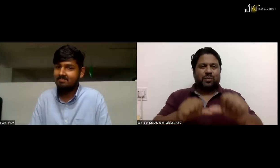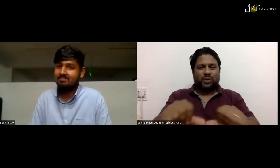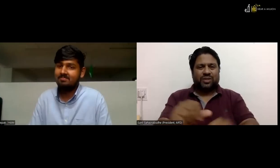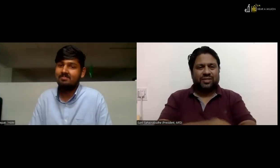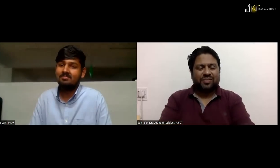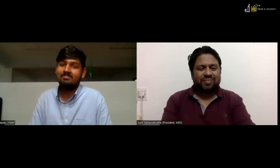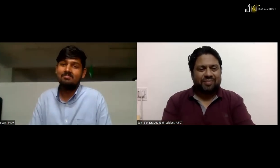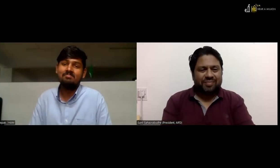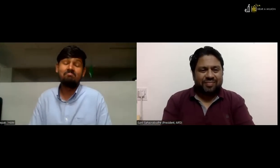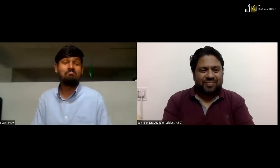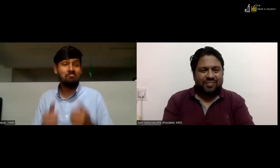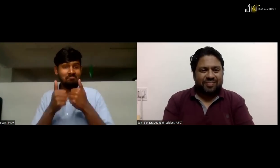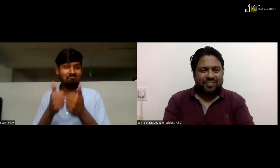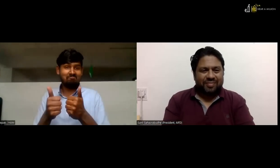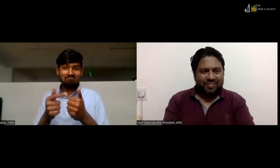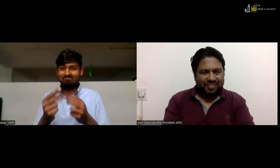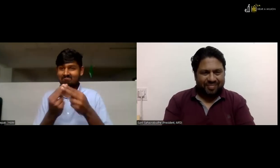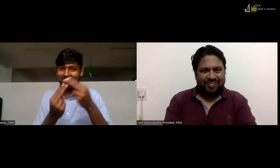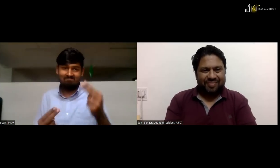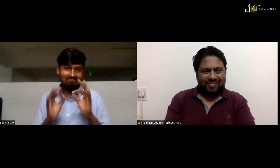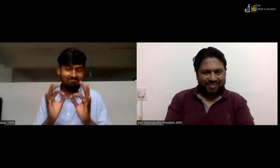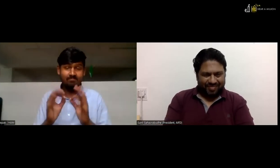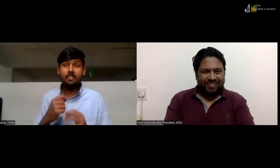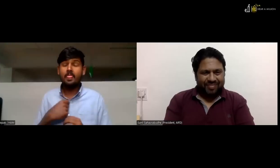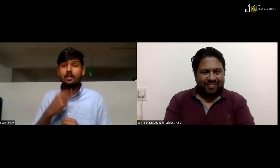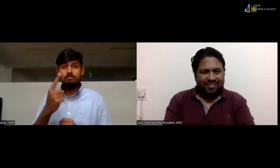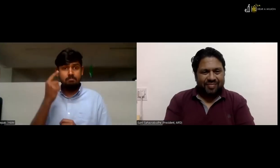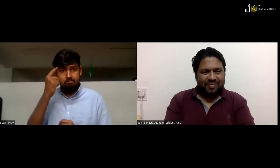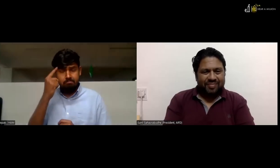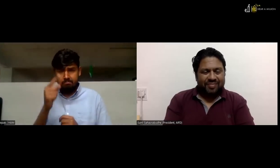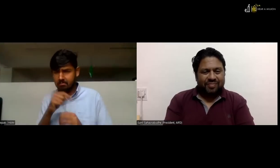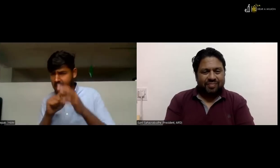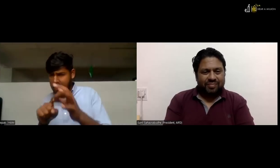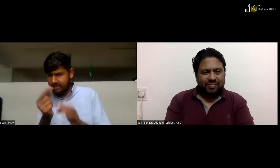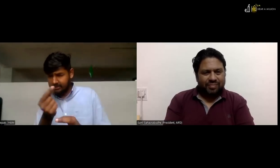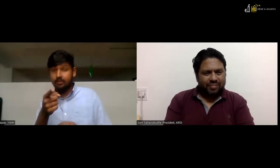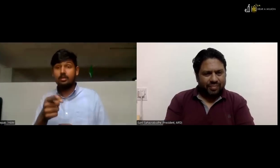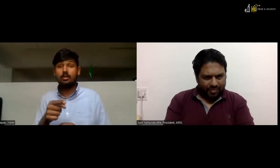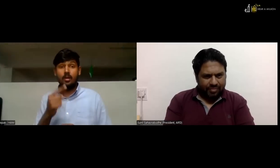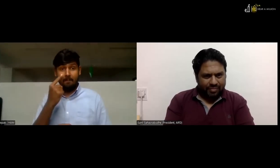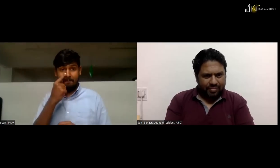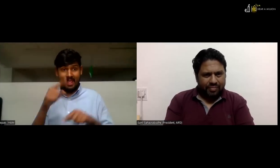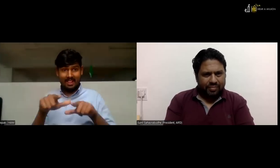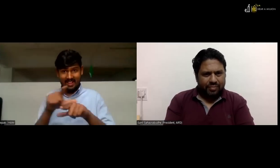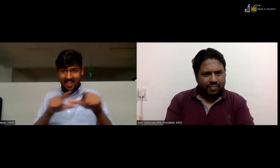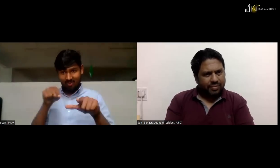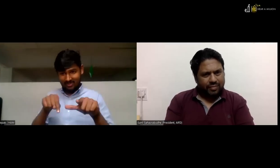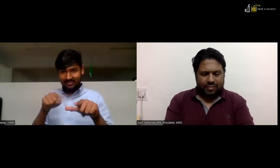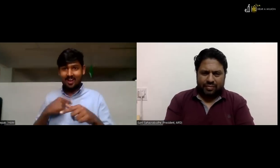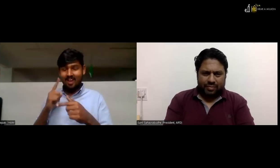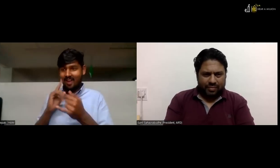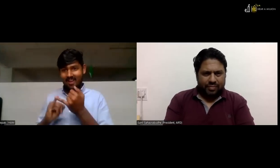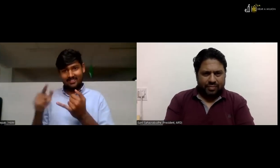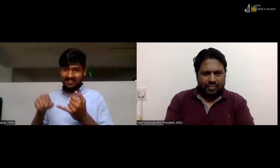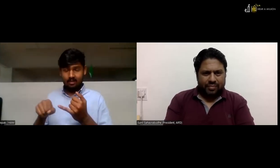raise our voice towards this initiative. All right, really nice to know that. So I have some more